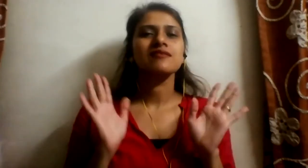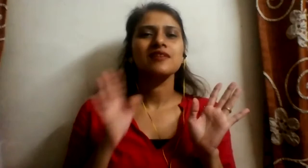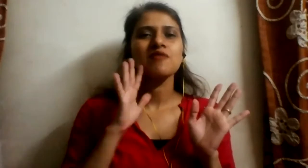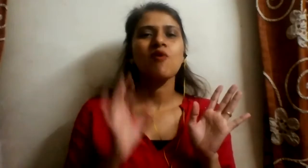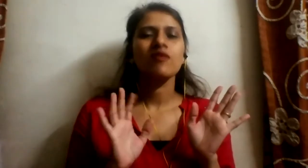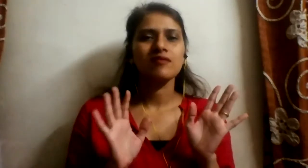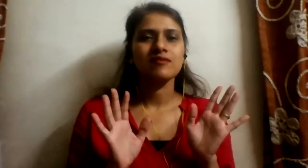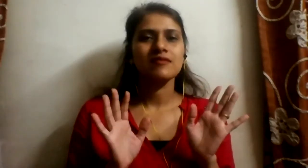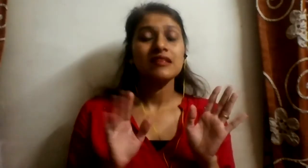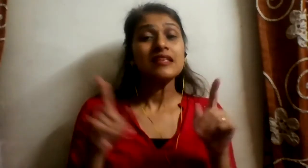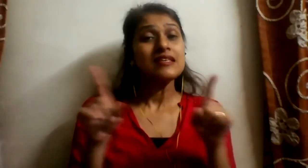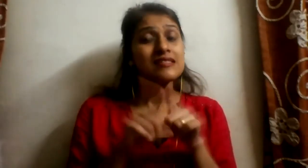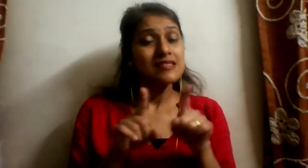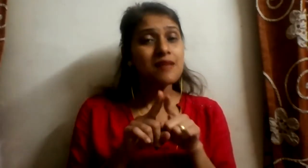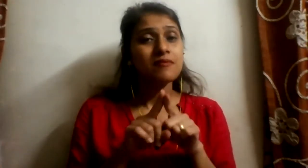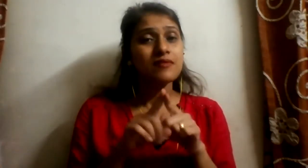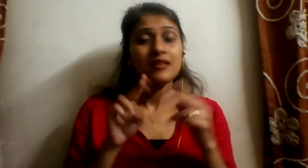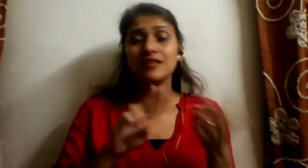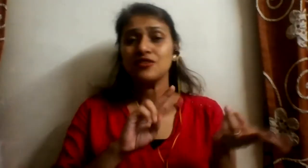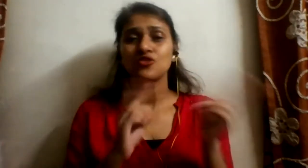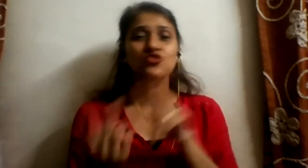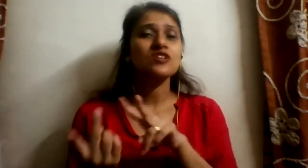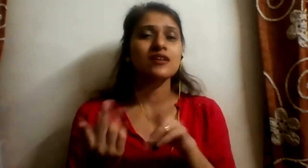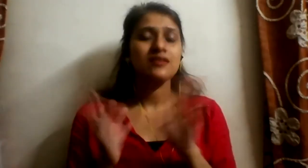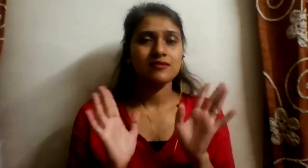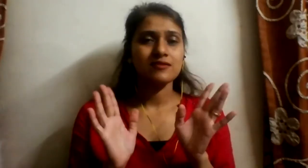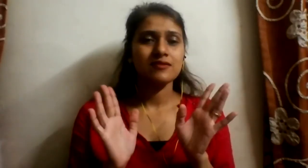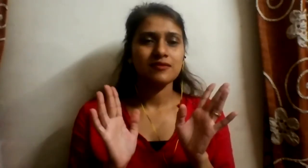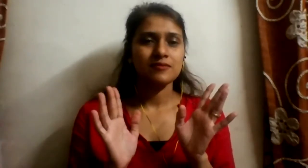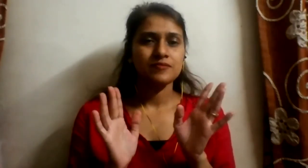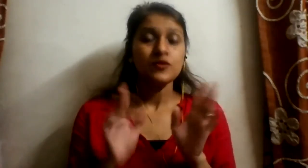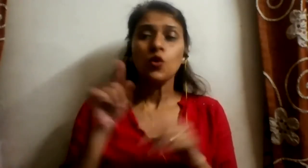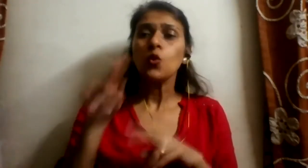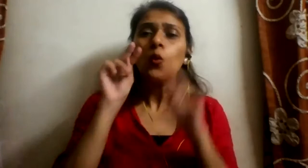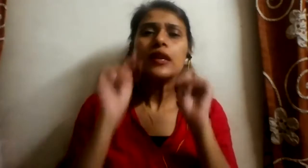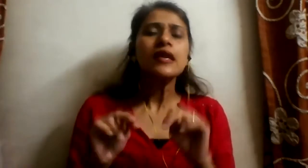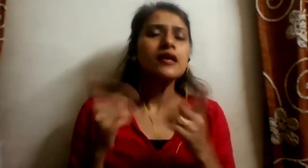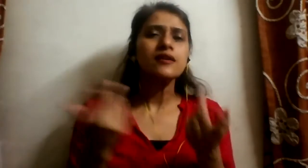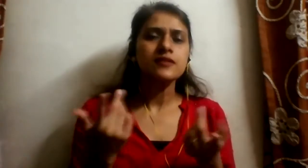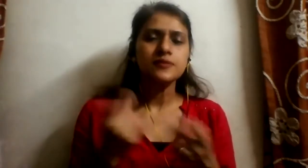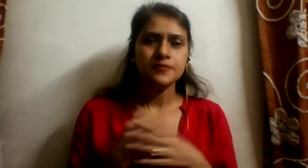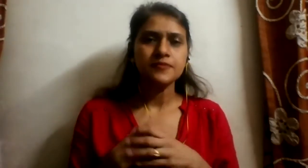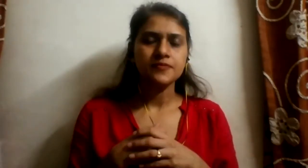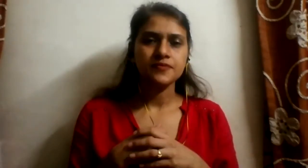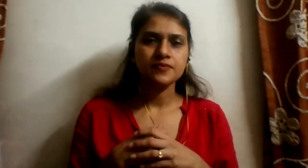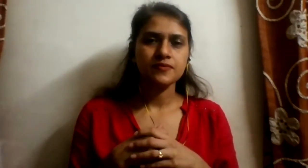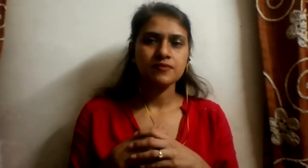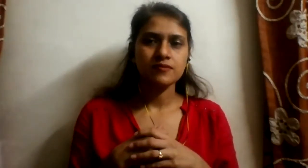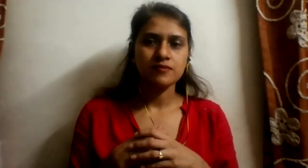also reverse. Also, it is applicable. So what you need to do is get aware. We